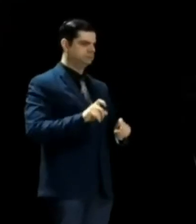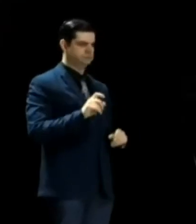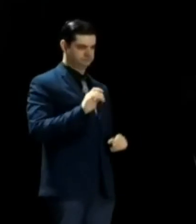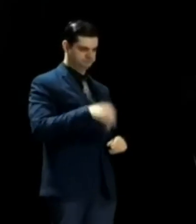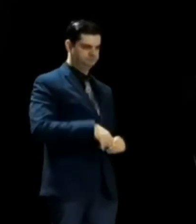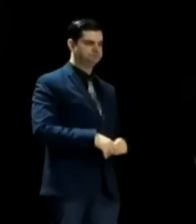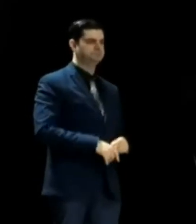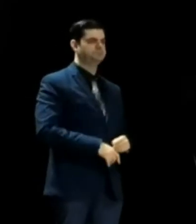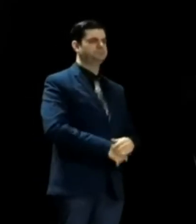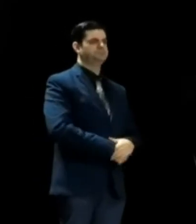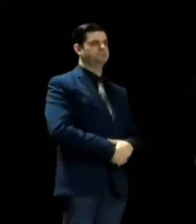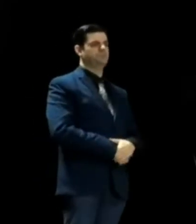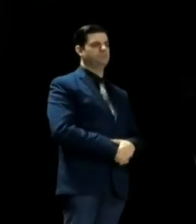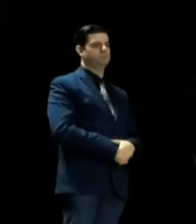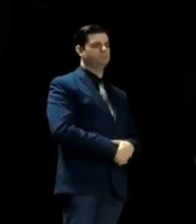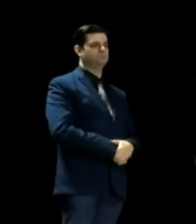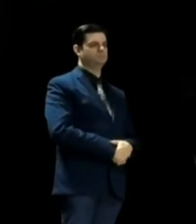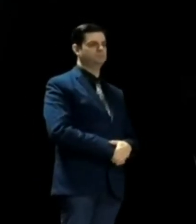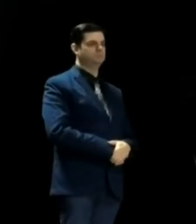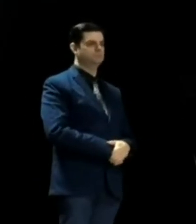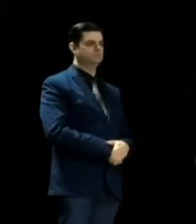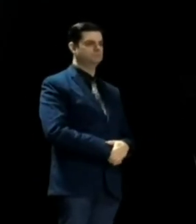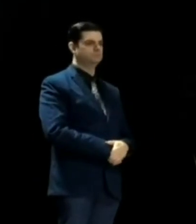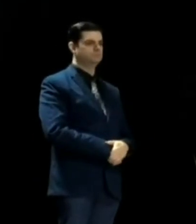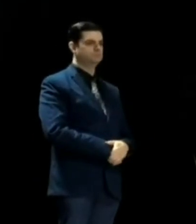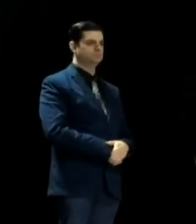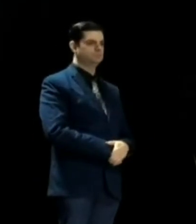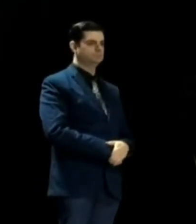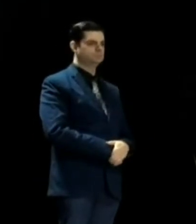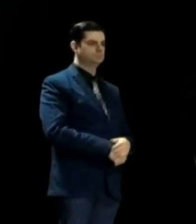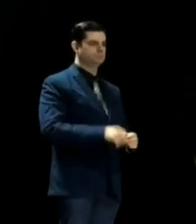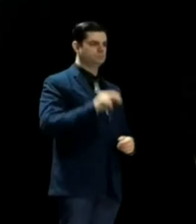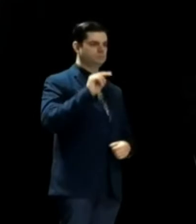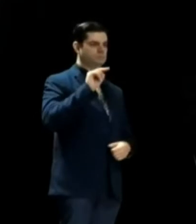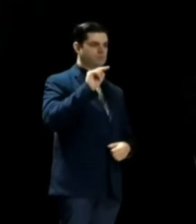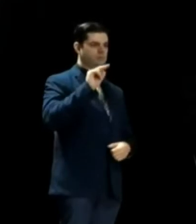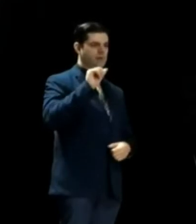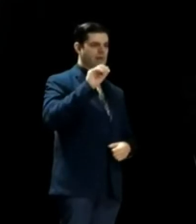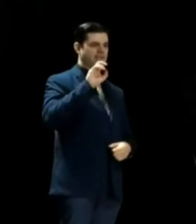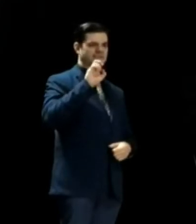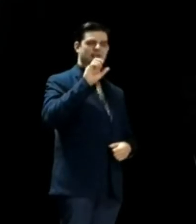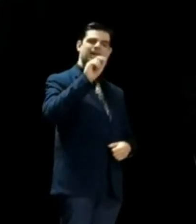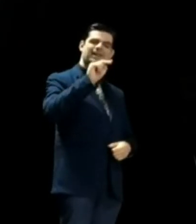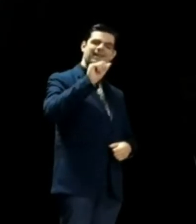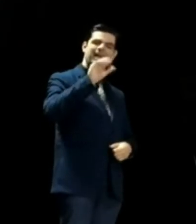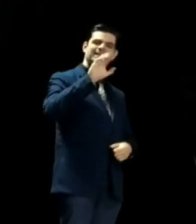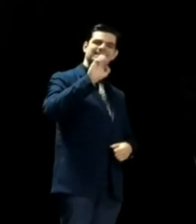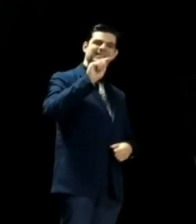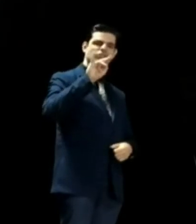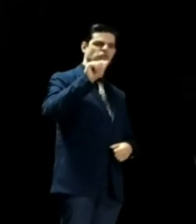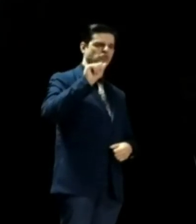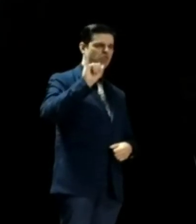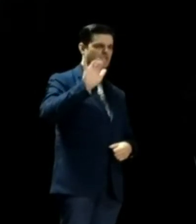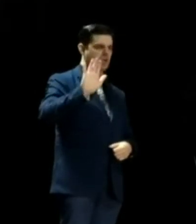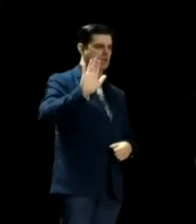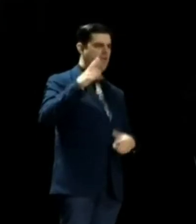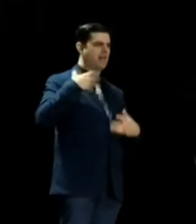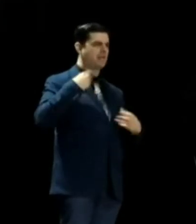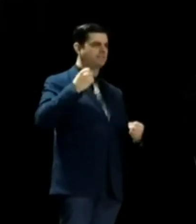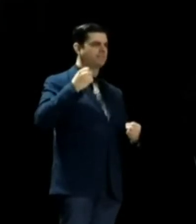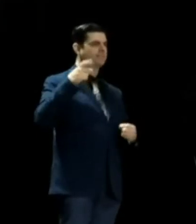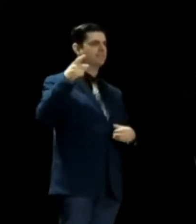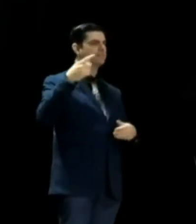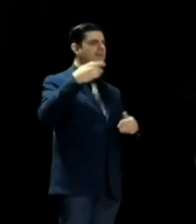our partners at Essentia Health are going to work with us, and we're going to go into our assisted